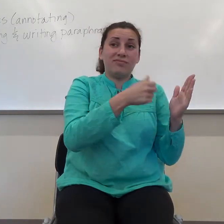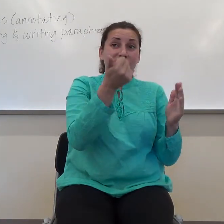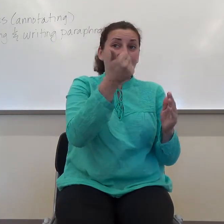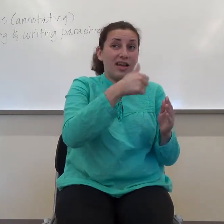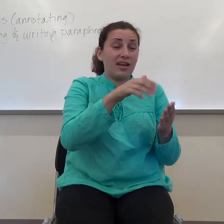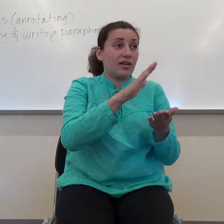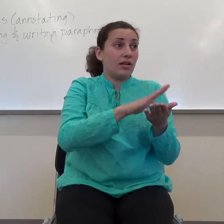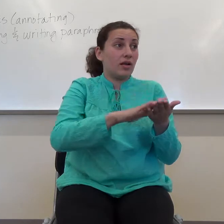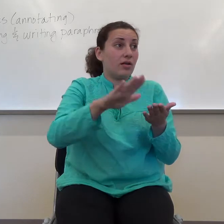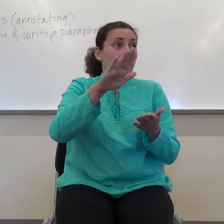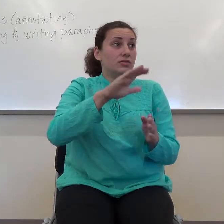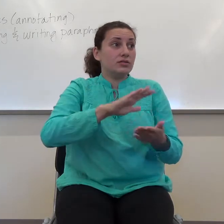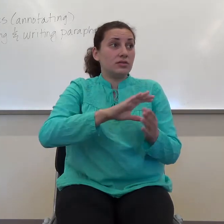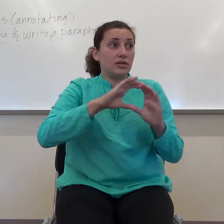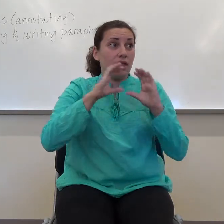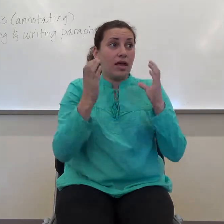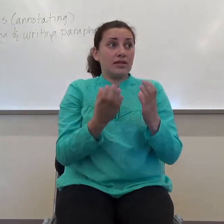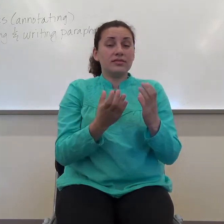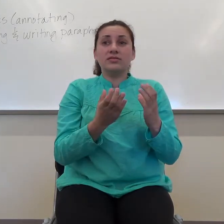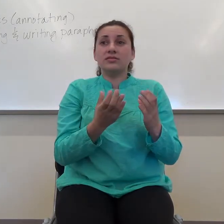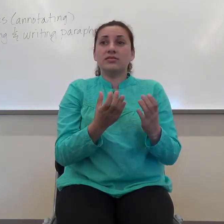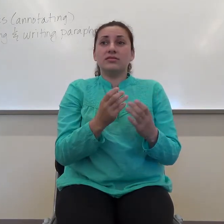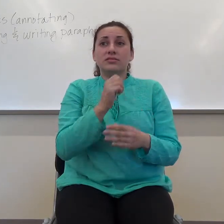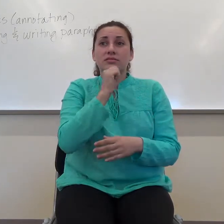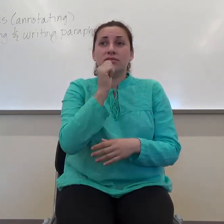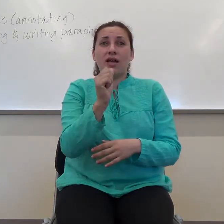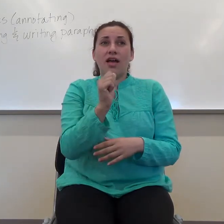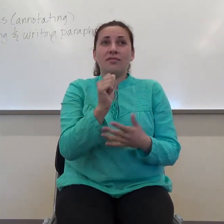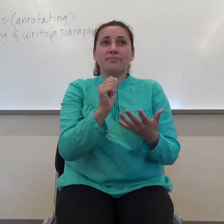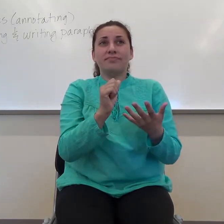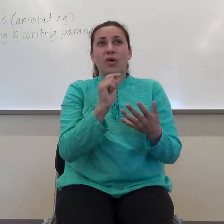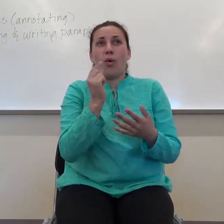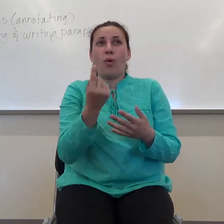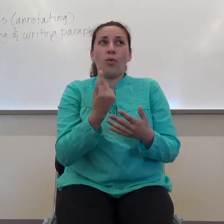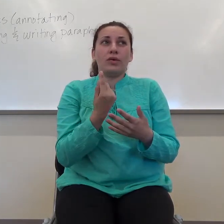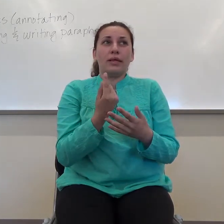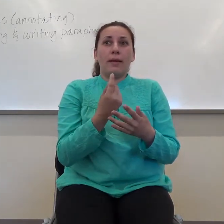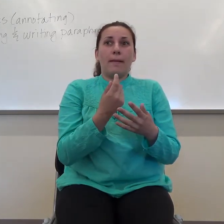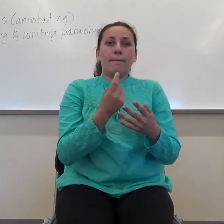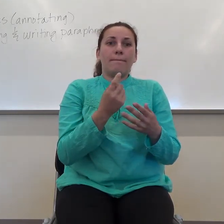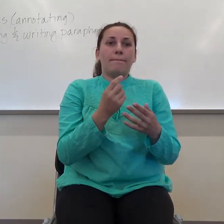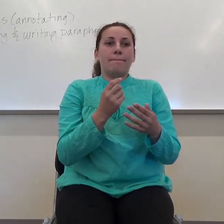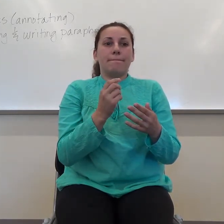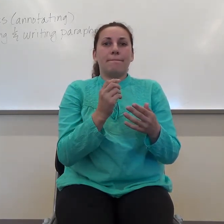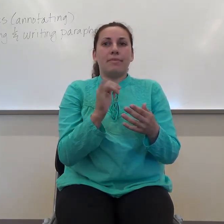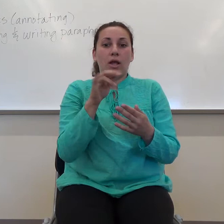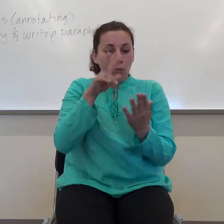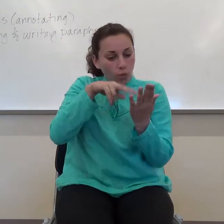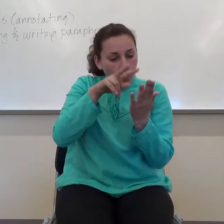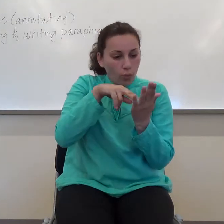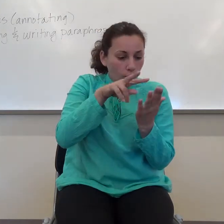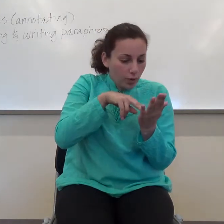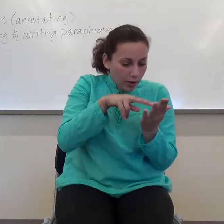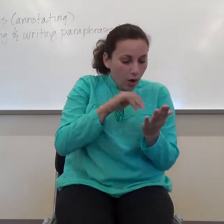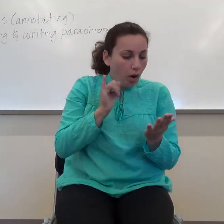class is not just a matter of passing the words in front of your eyes and saying, okay, I read